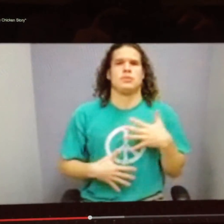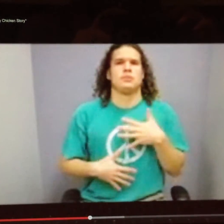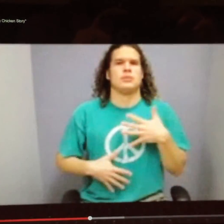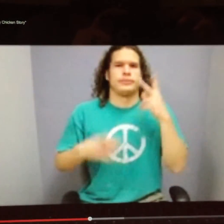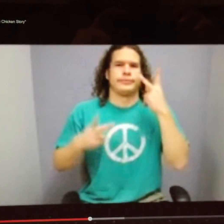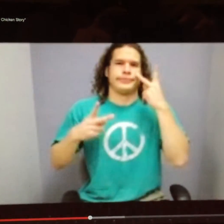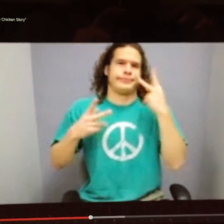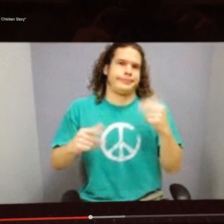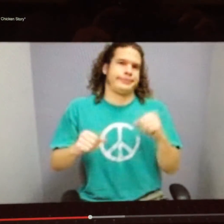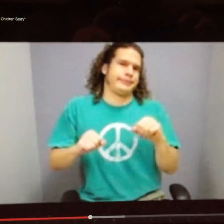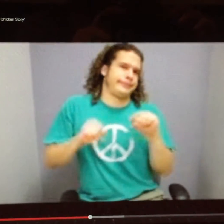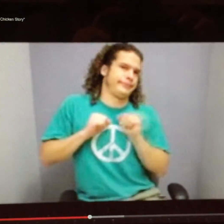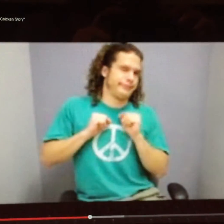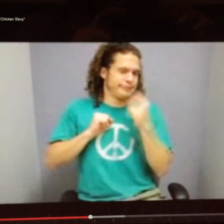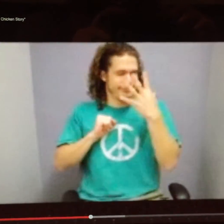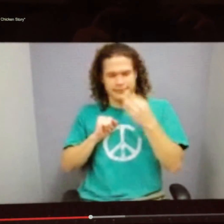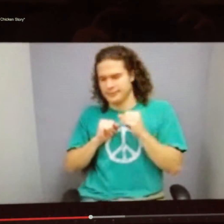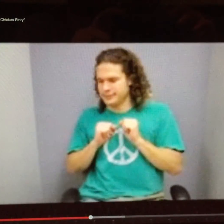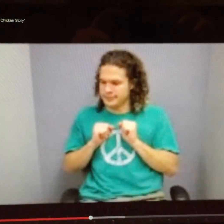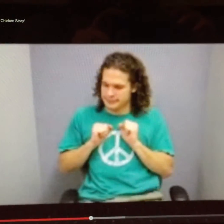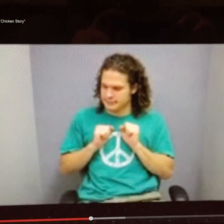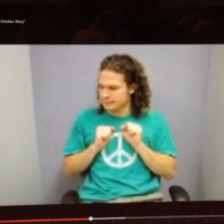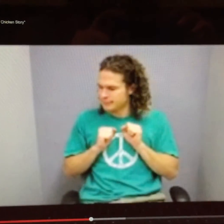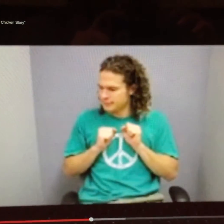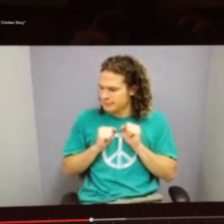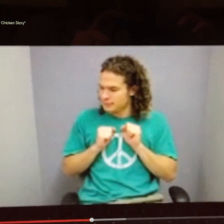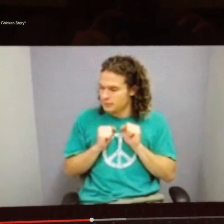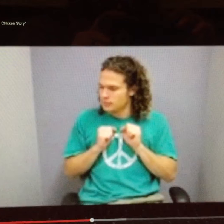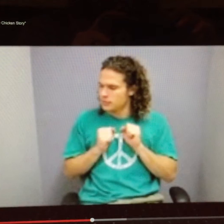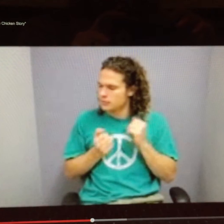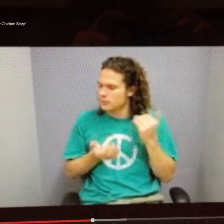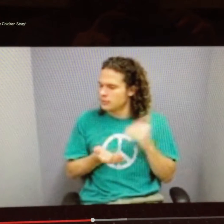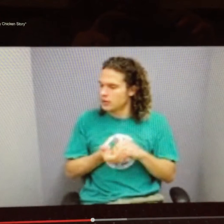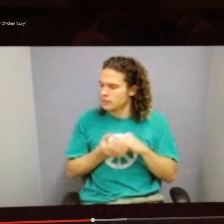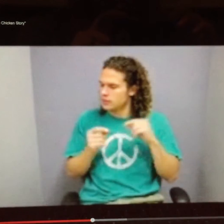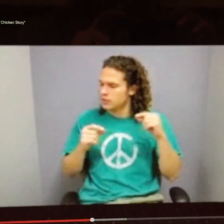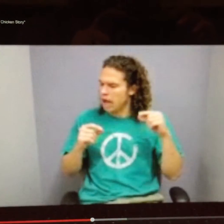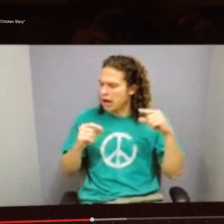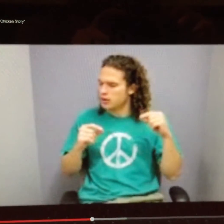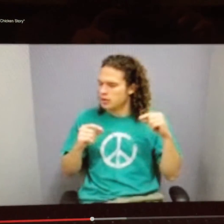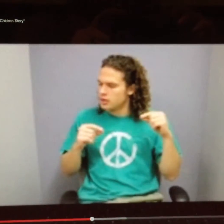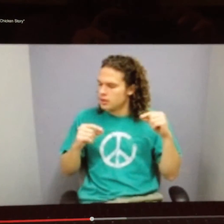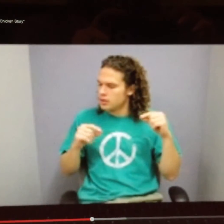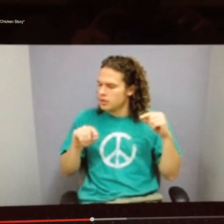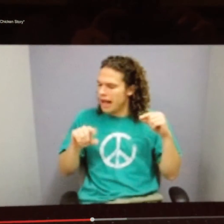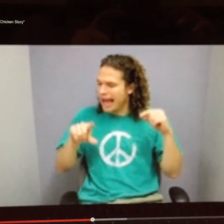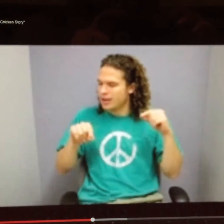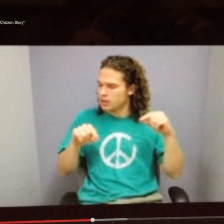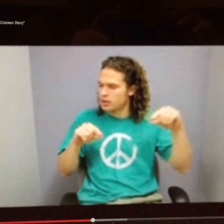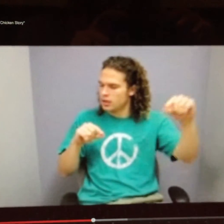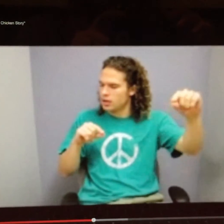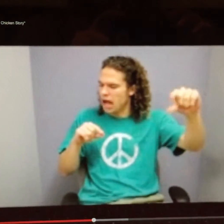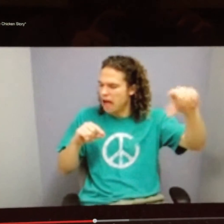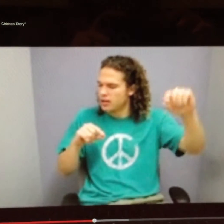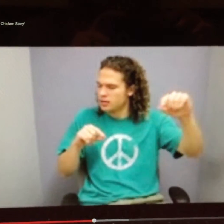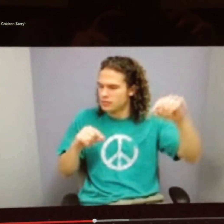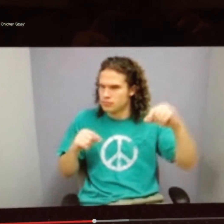So again, the next night, she got in her bed and she went to sleep, and again she heard it. Bop,